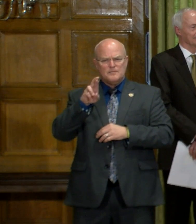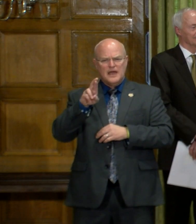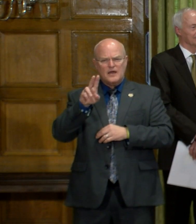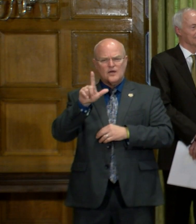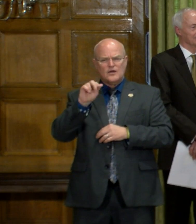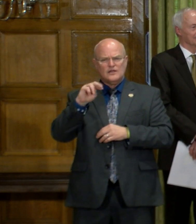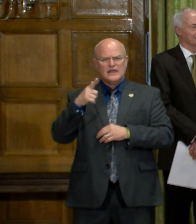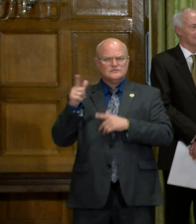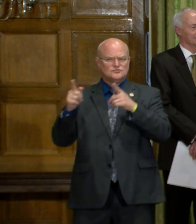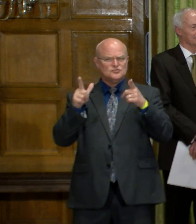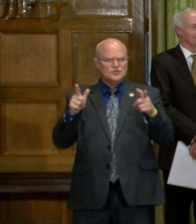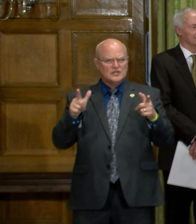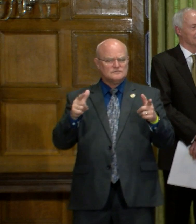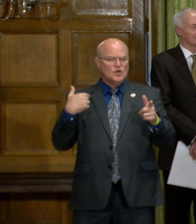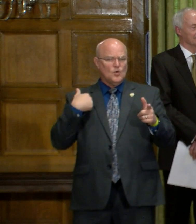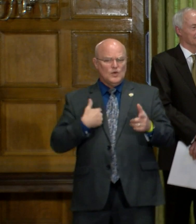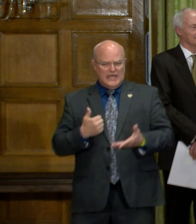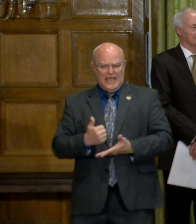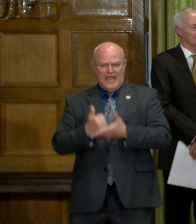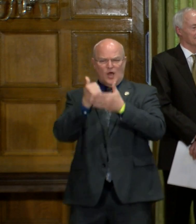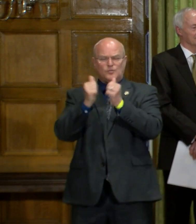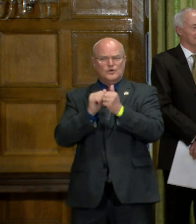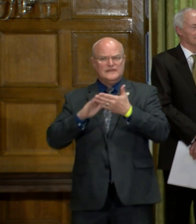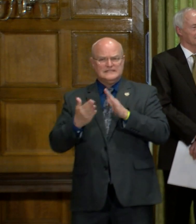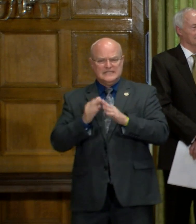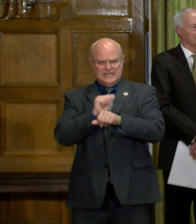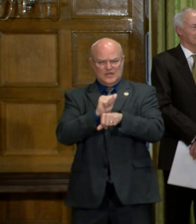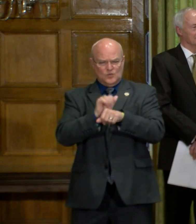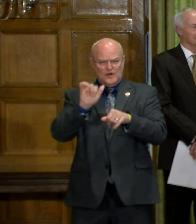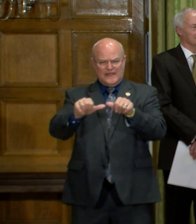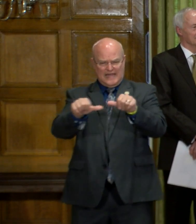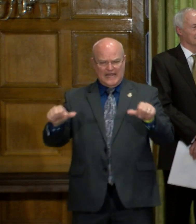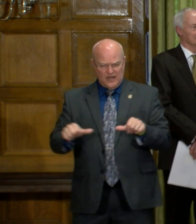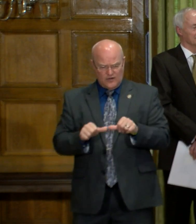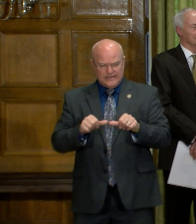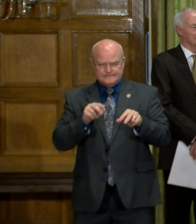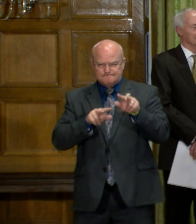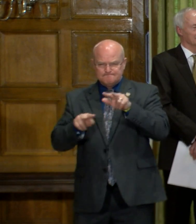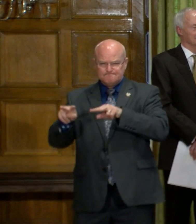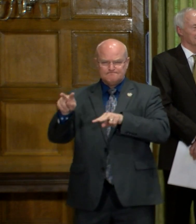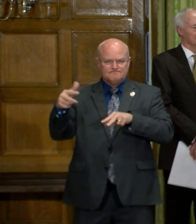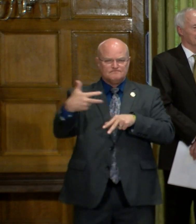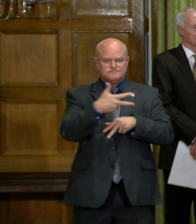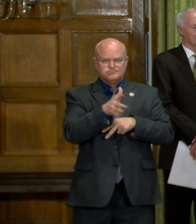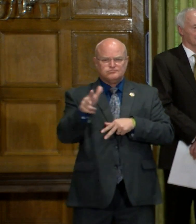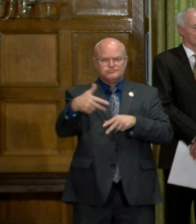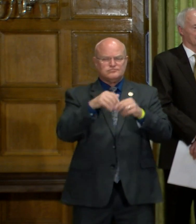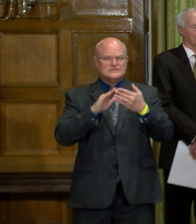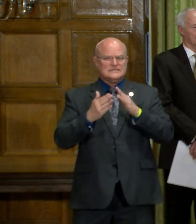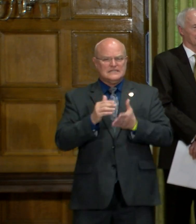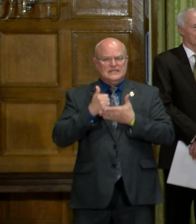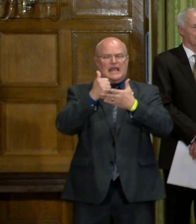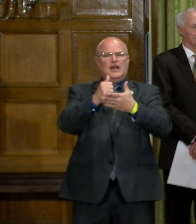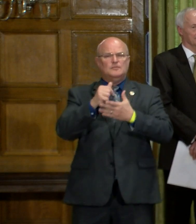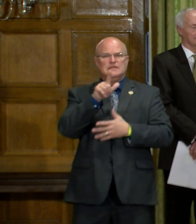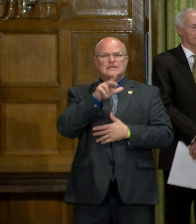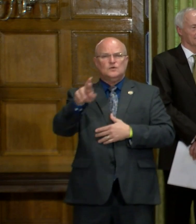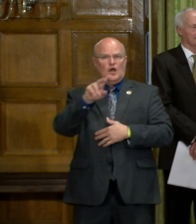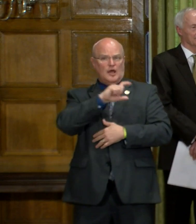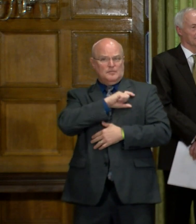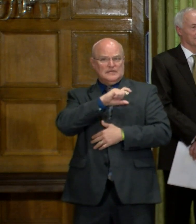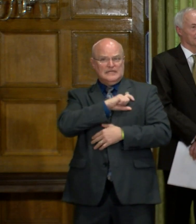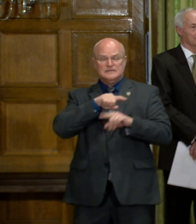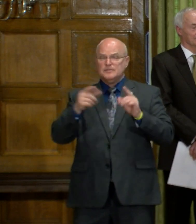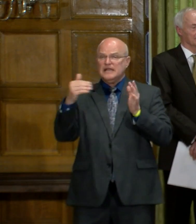we got with the city and we helped work the city in that area and patrolled different parts of the city to assist the Little Rock Police Department.